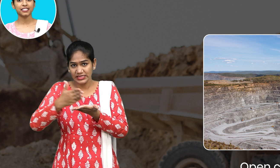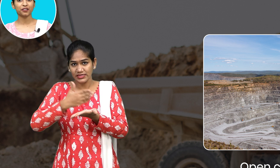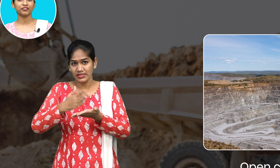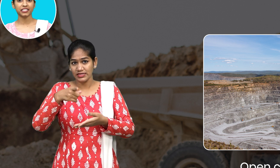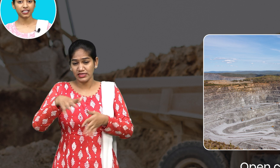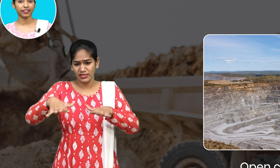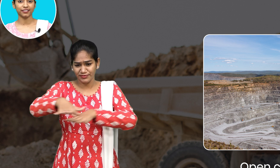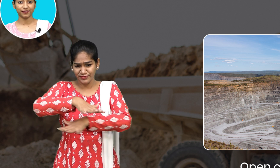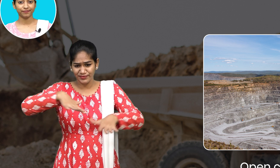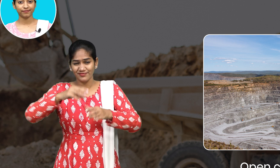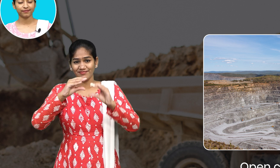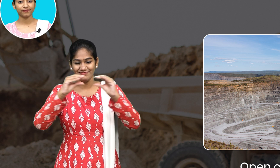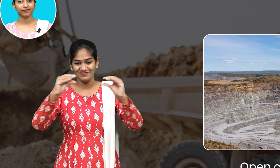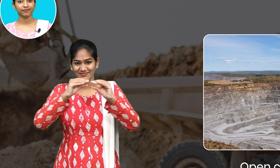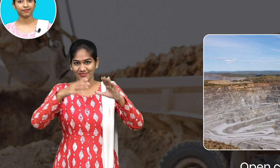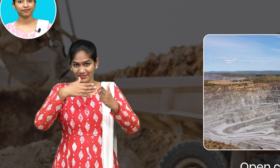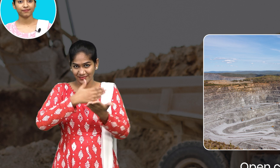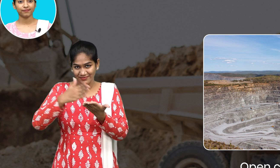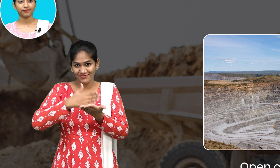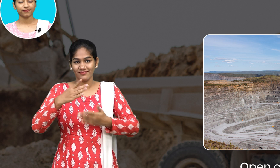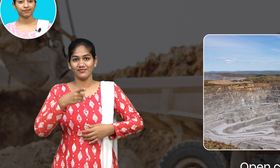the surface layer.